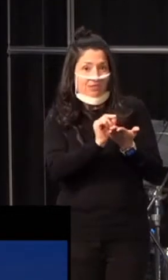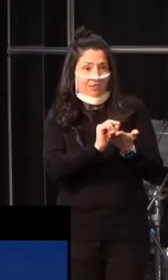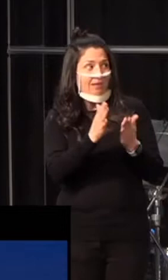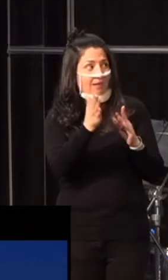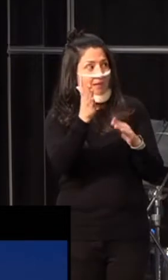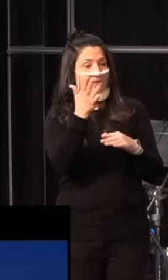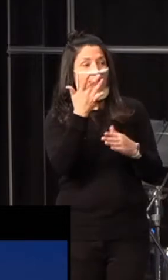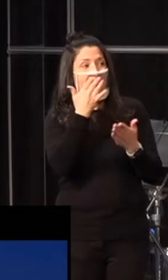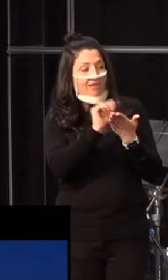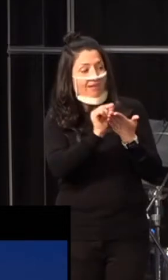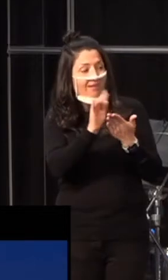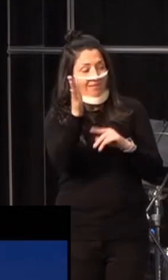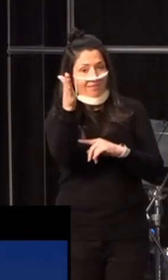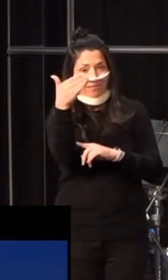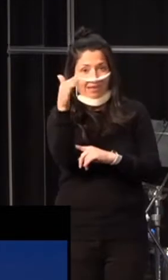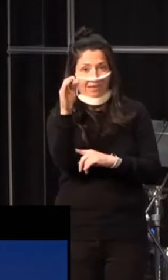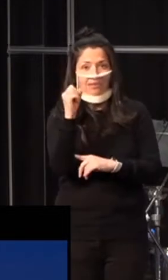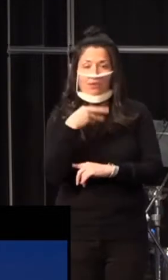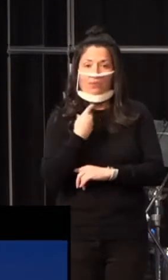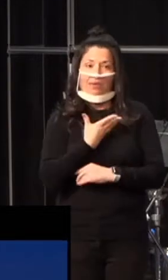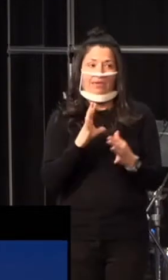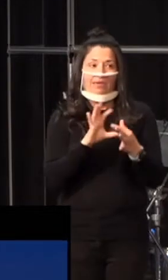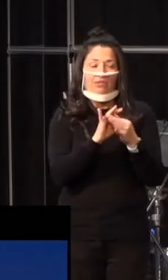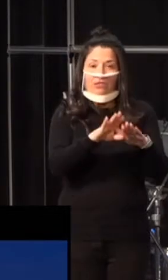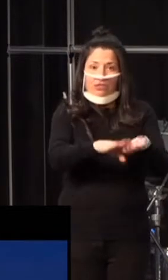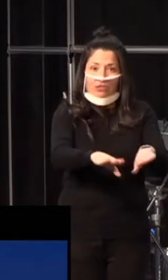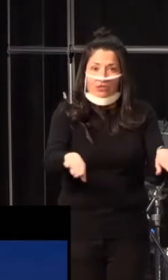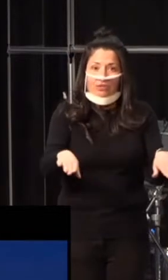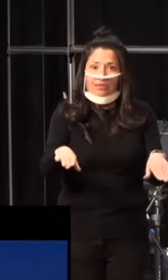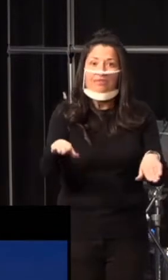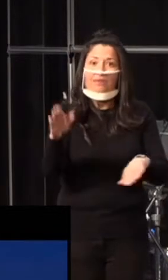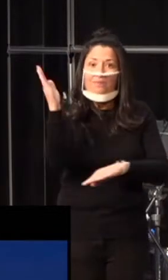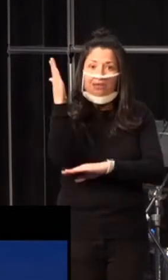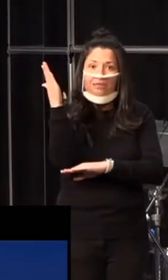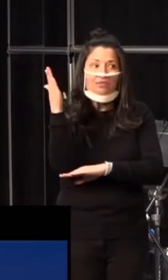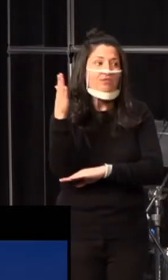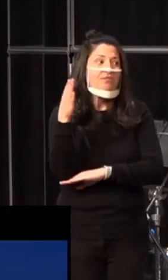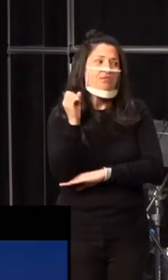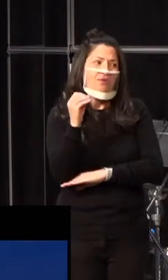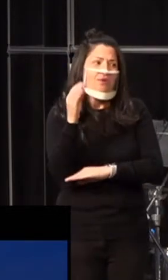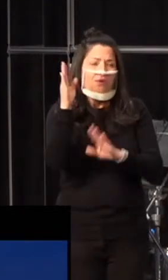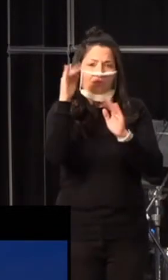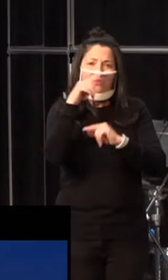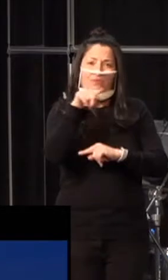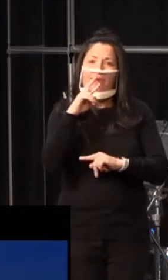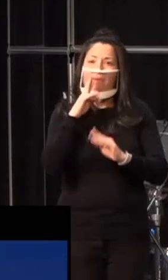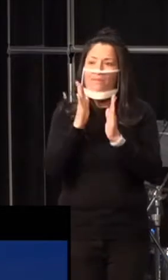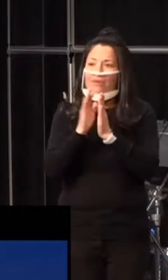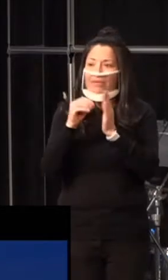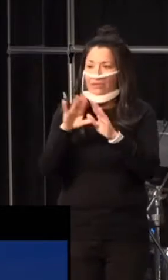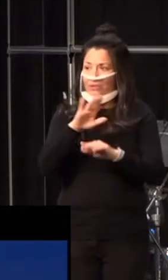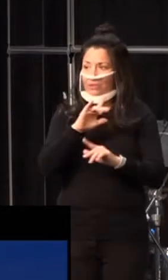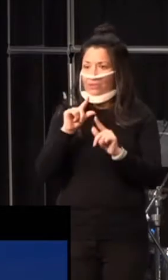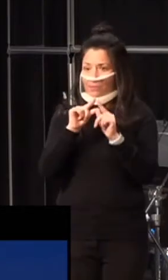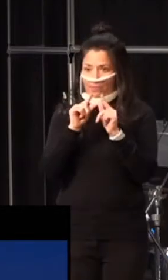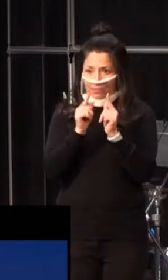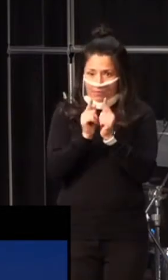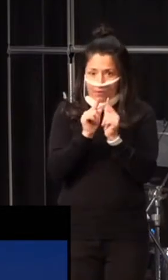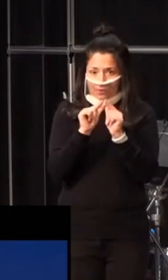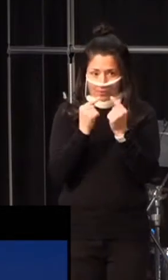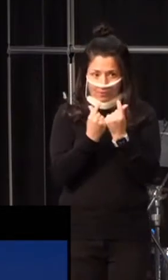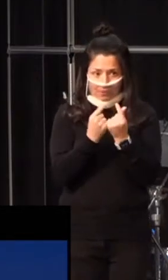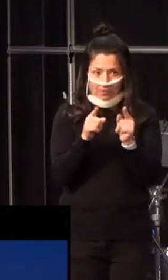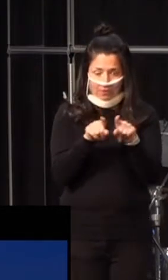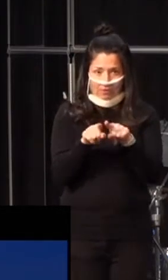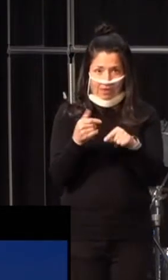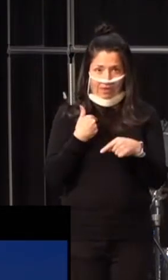the flag. So we've engaged children's ministry in small groups. We sent these, so hopefully you've been praying in small groups. Also, I had the chance to speak to